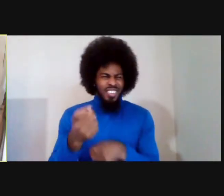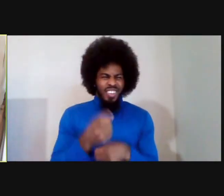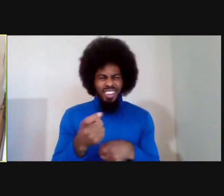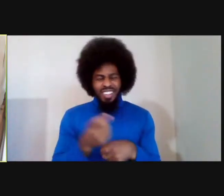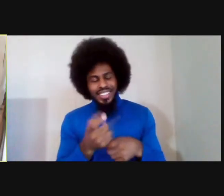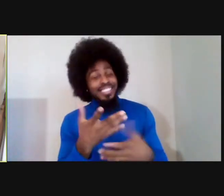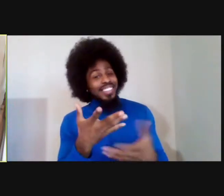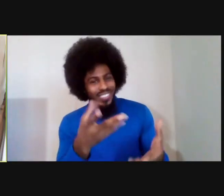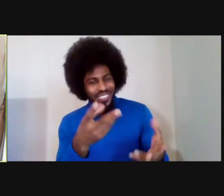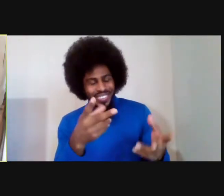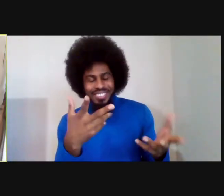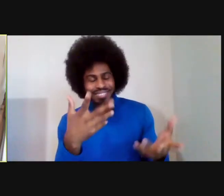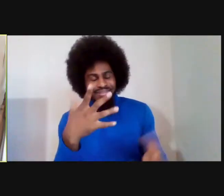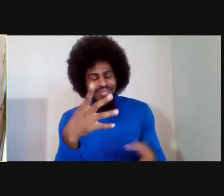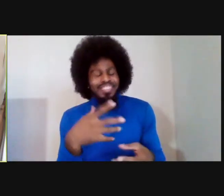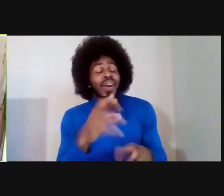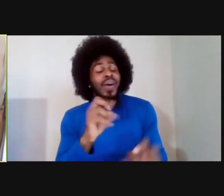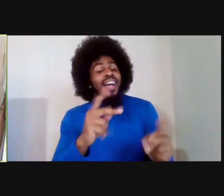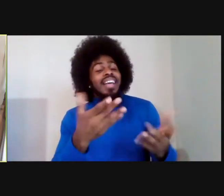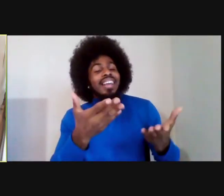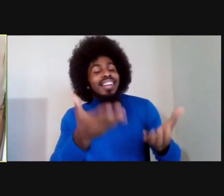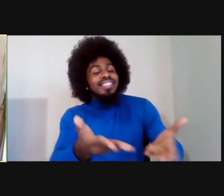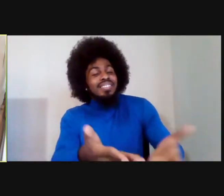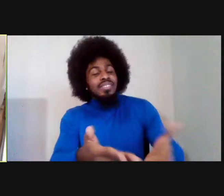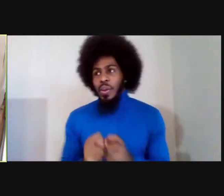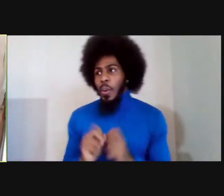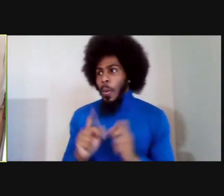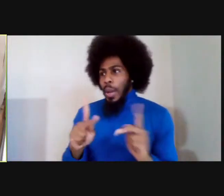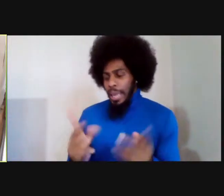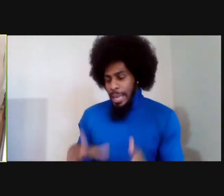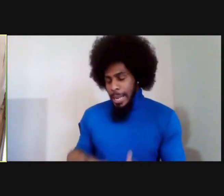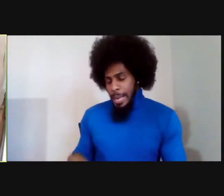to come back to the kombucha. All right, so let me get my paper.